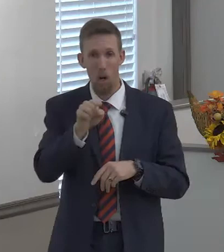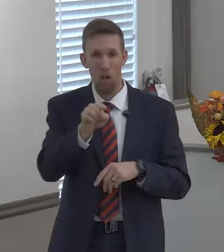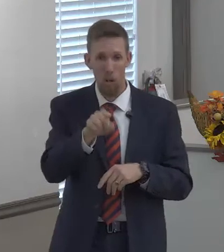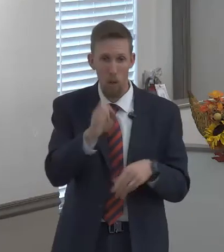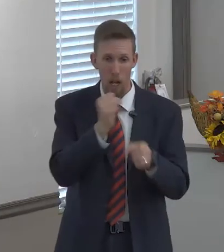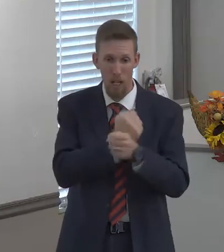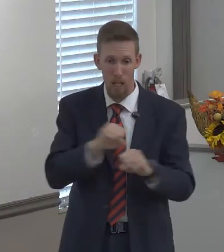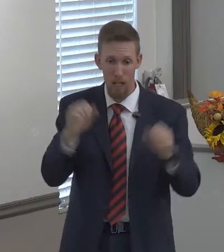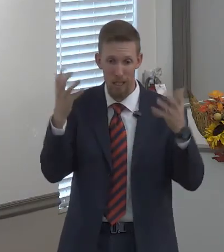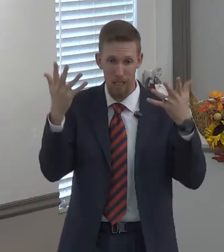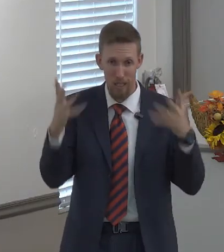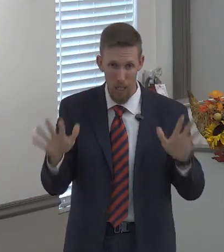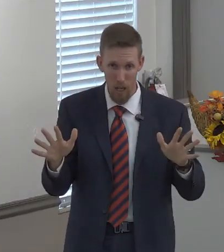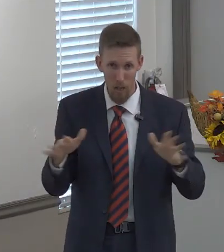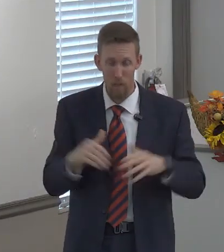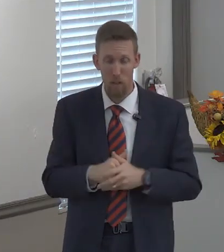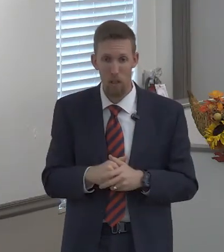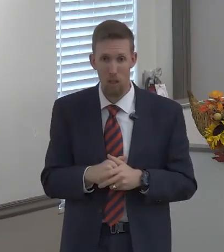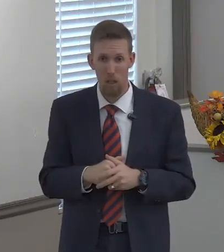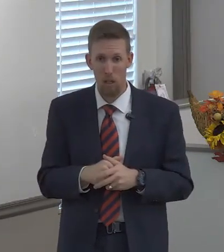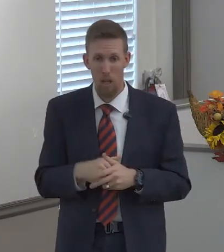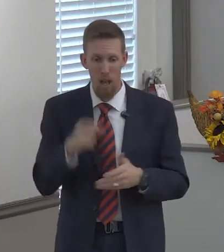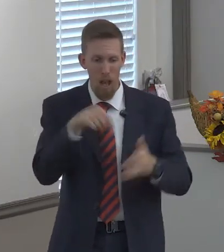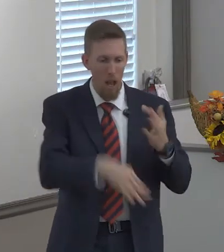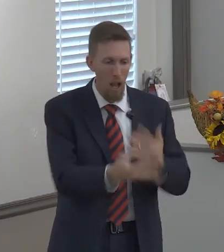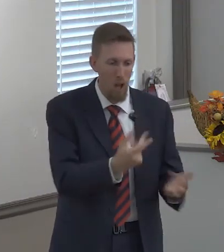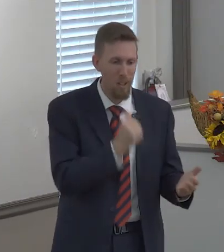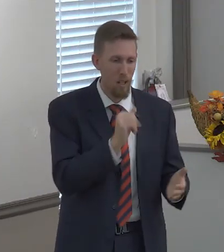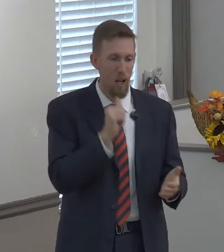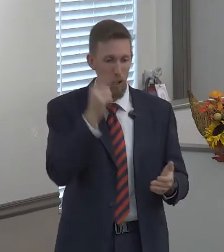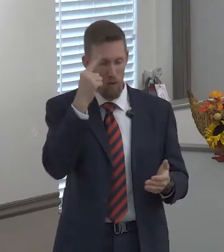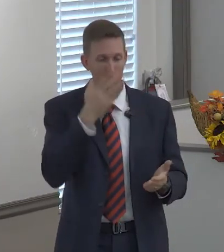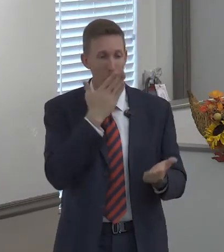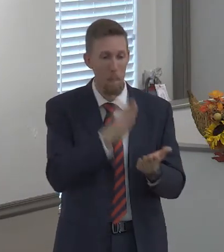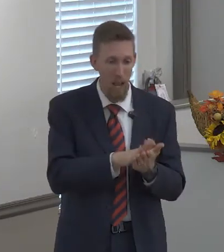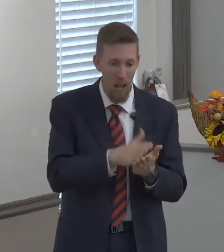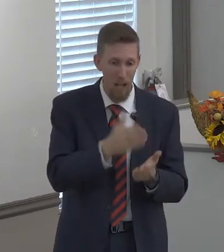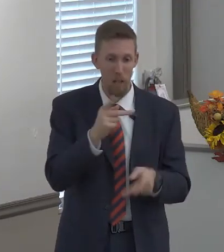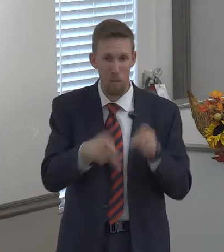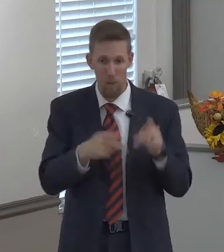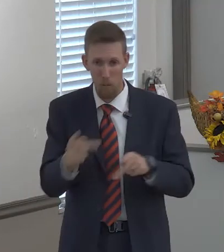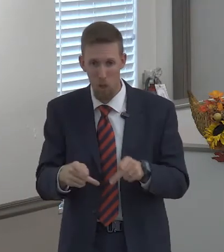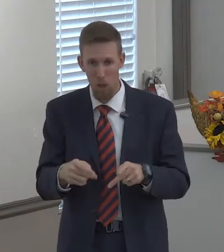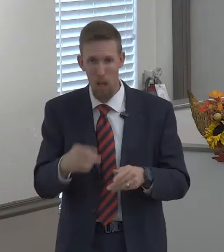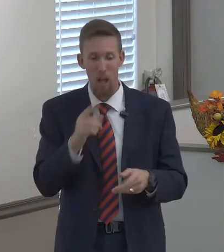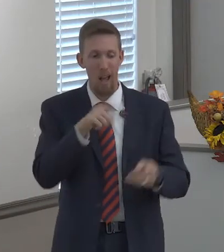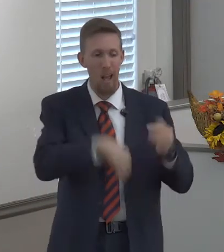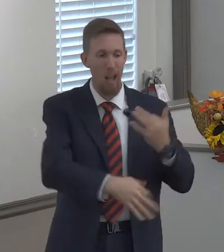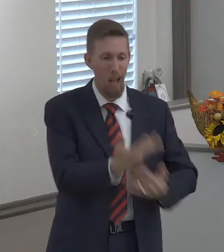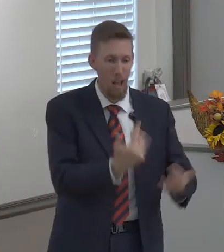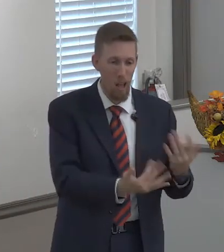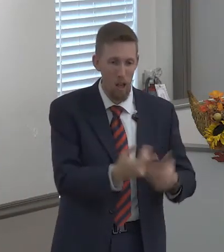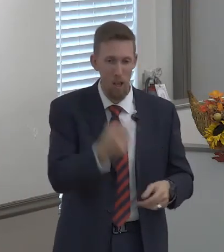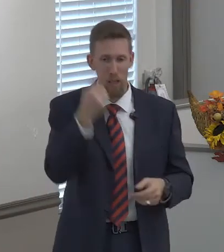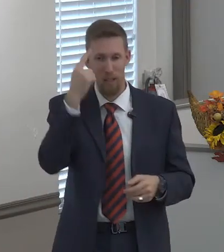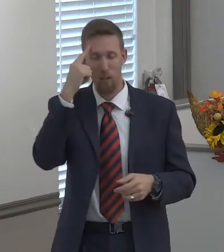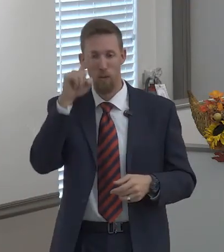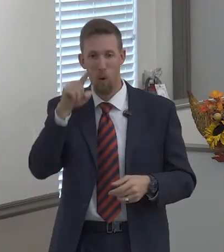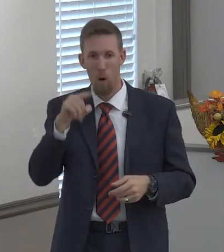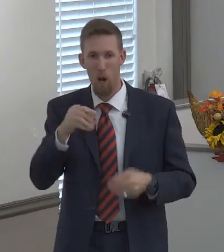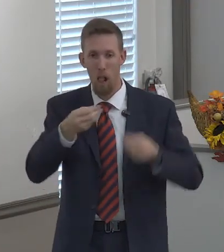But Lord, that's going to change. That's going to change. Because I can still do my, I can still